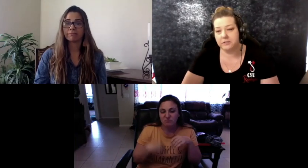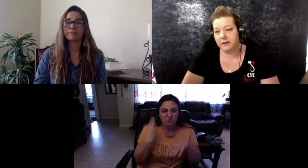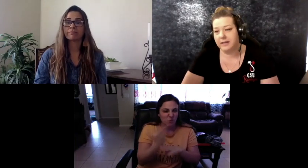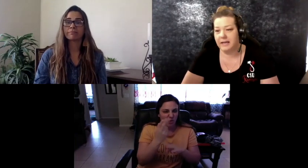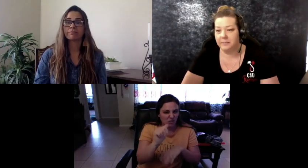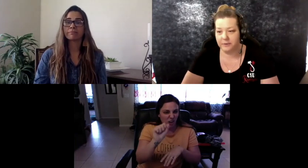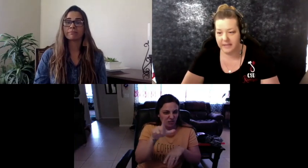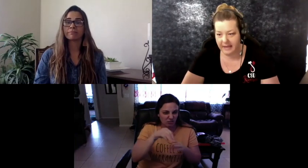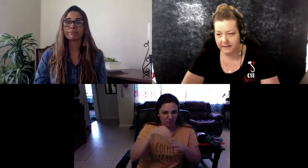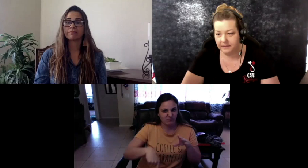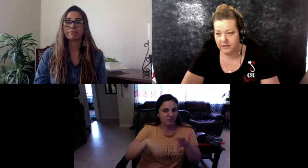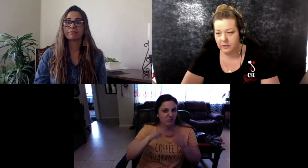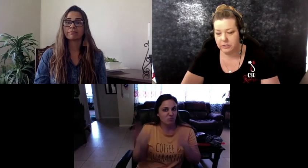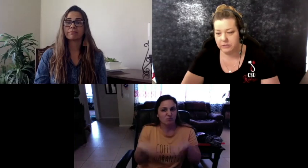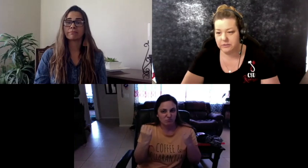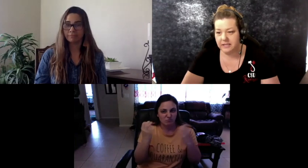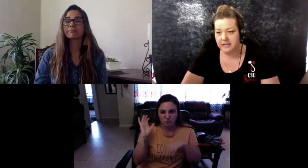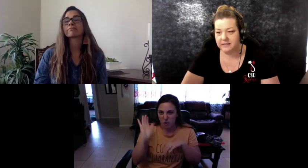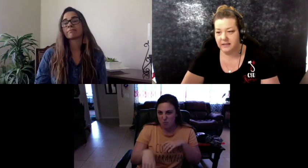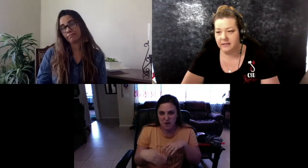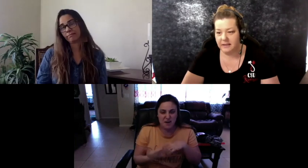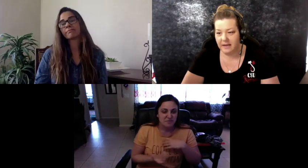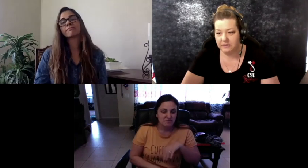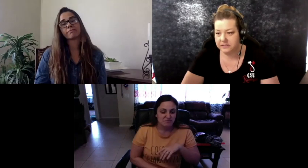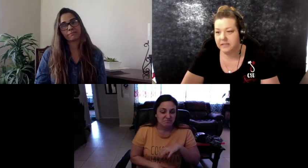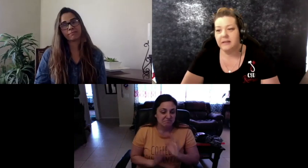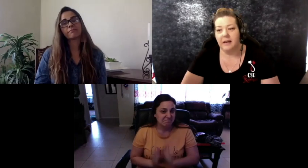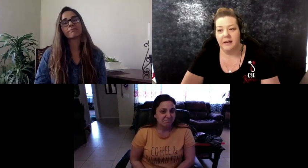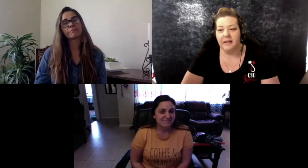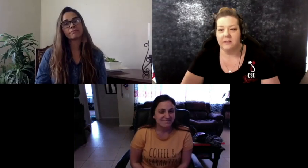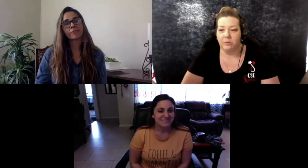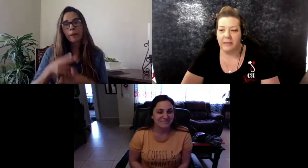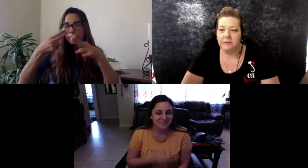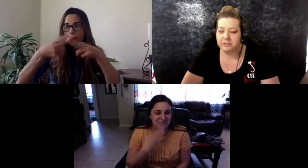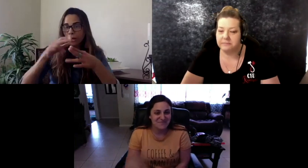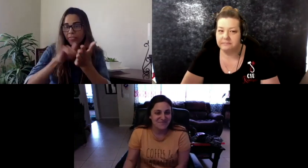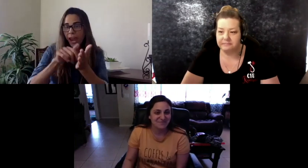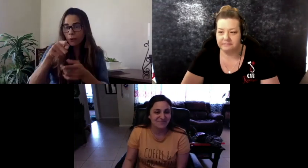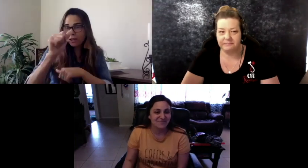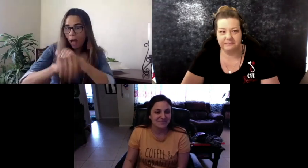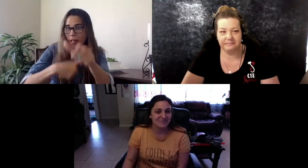1st grade, and pre-K. We do use ASL in the house as our home language.